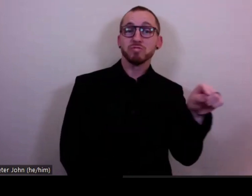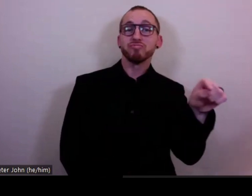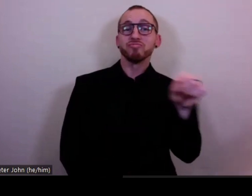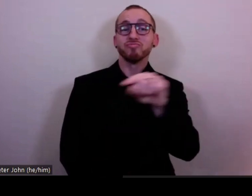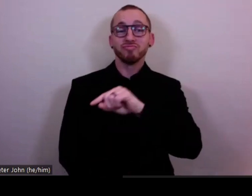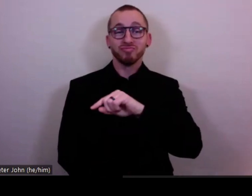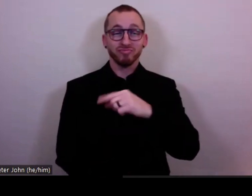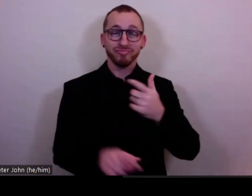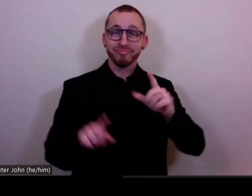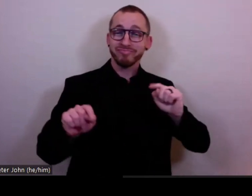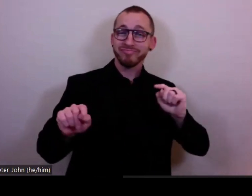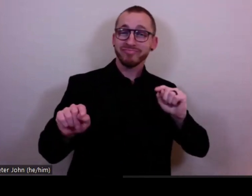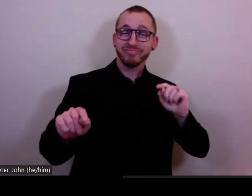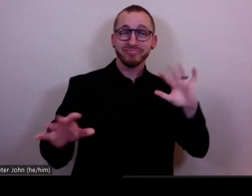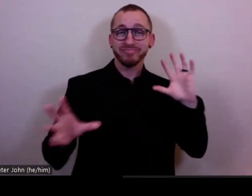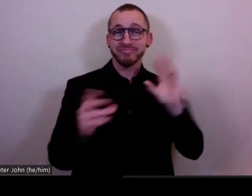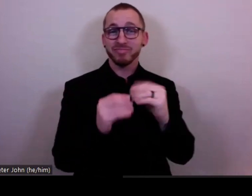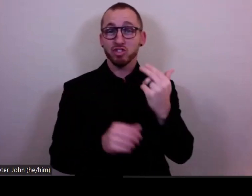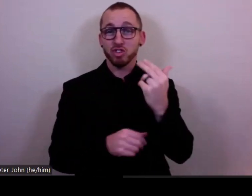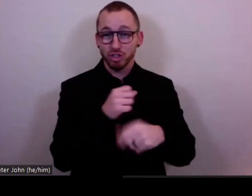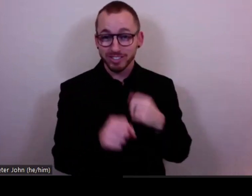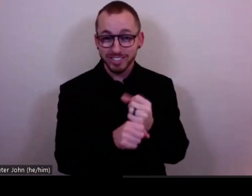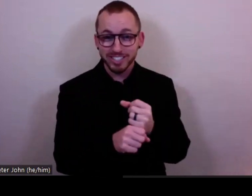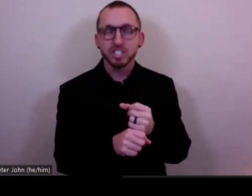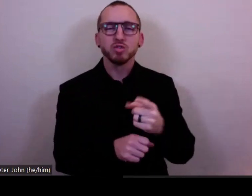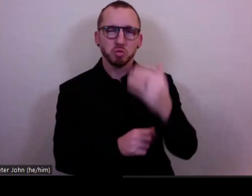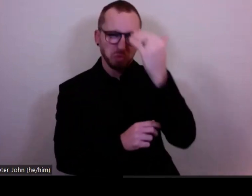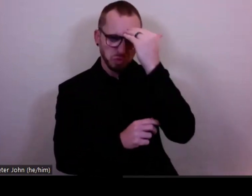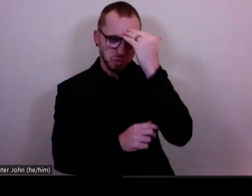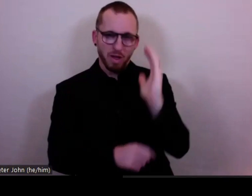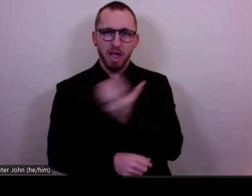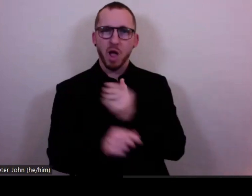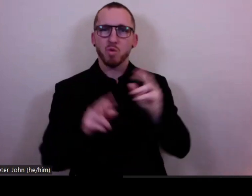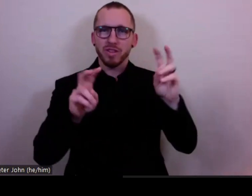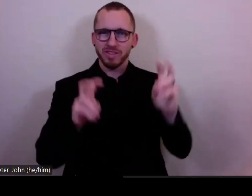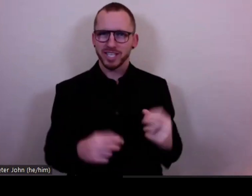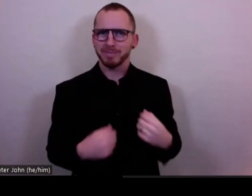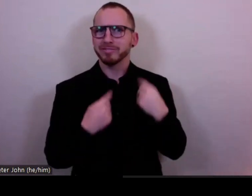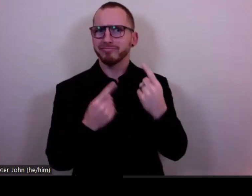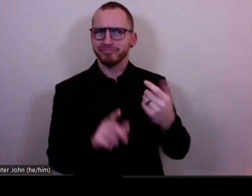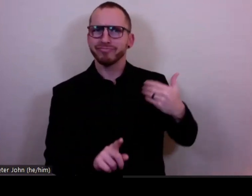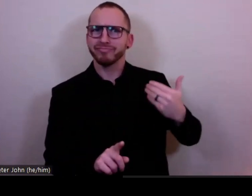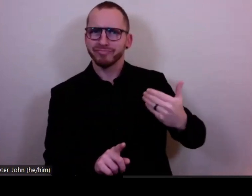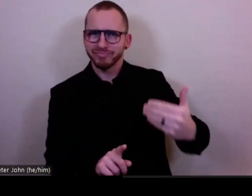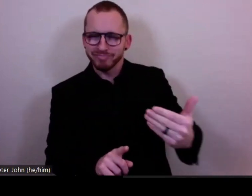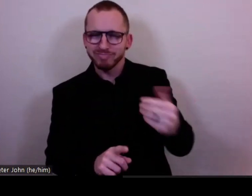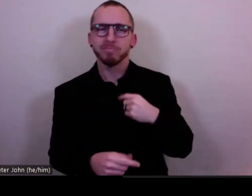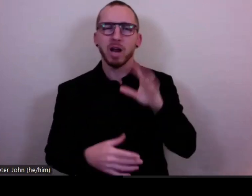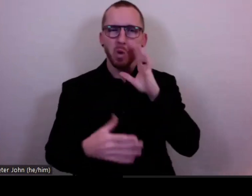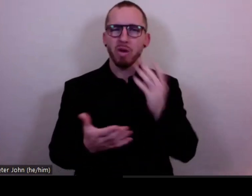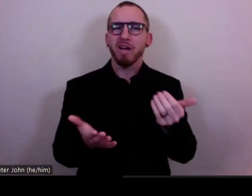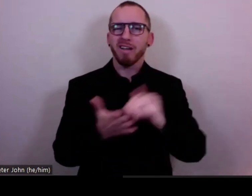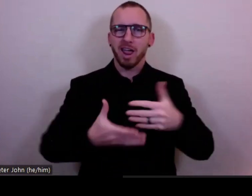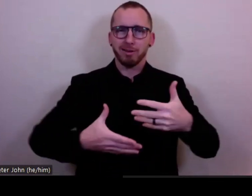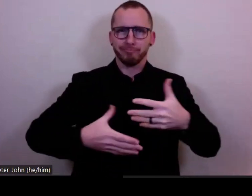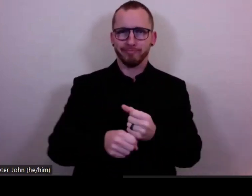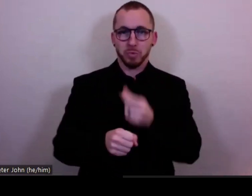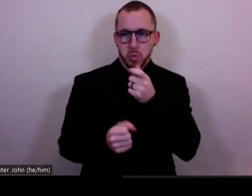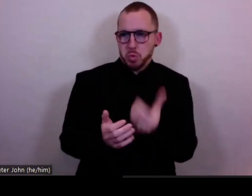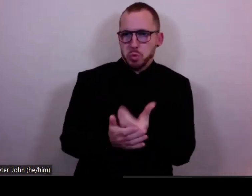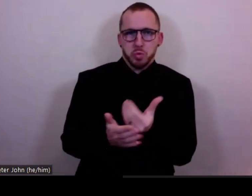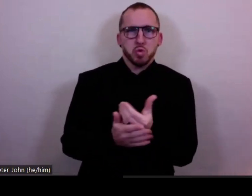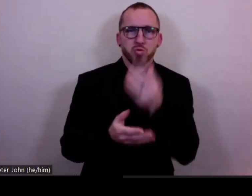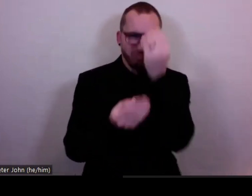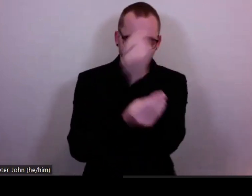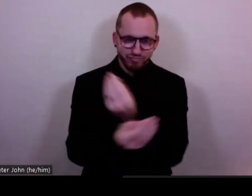will, you know the themes that we've had before, but I am going to recap some for those that are new. We